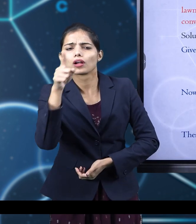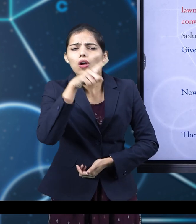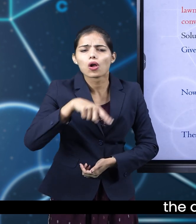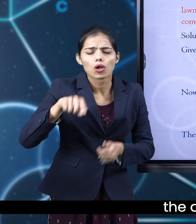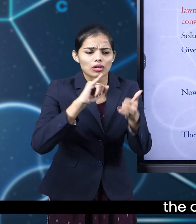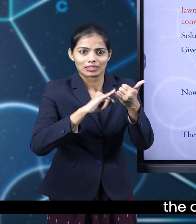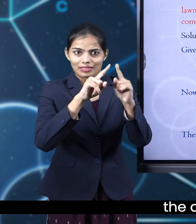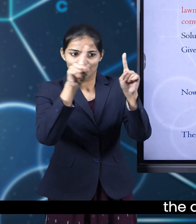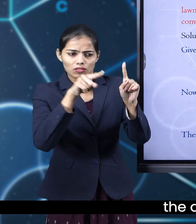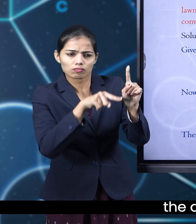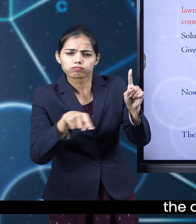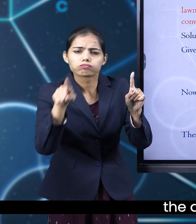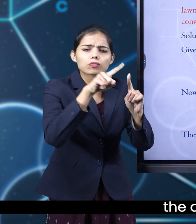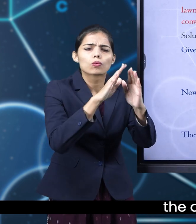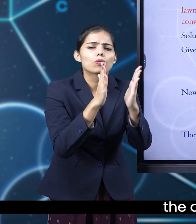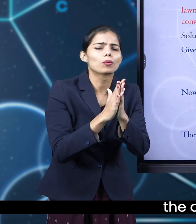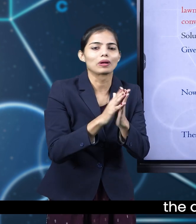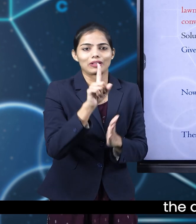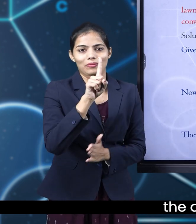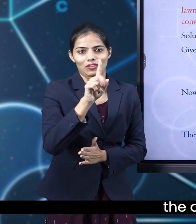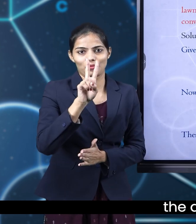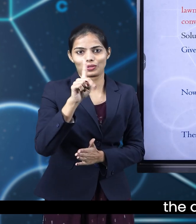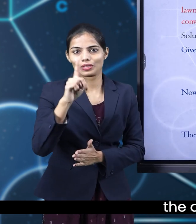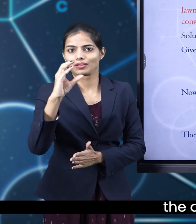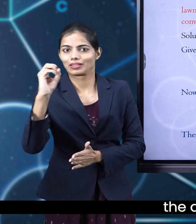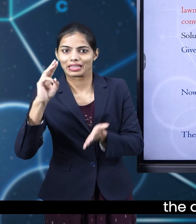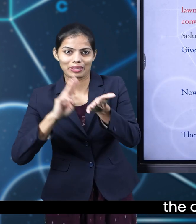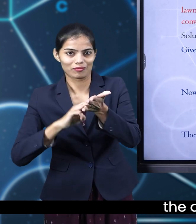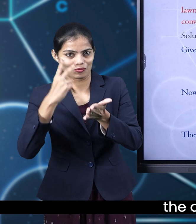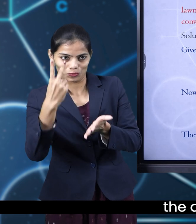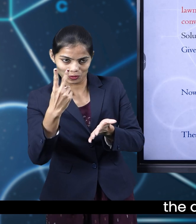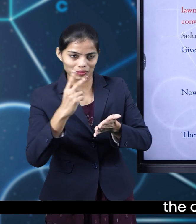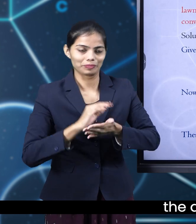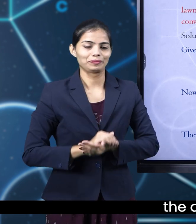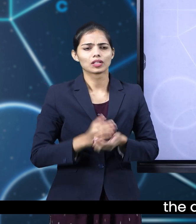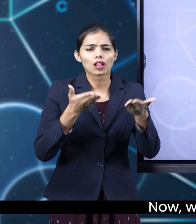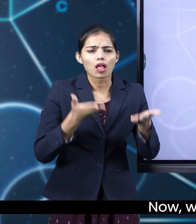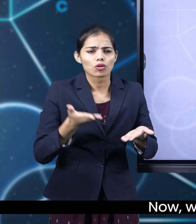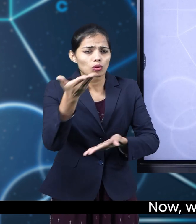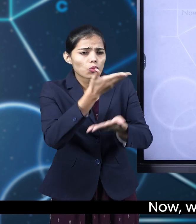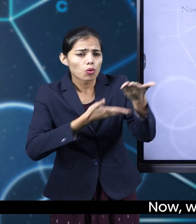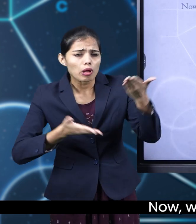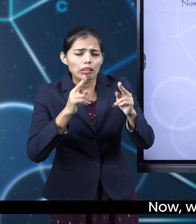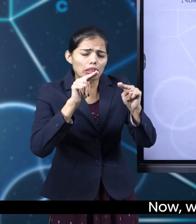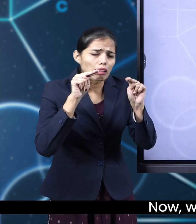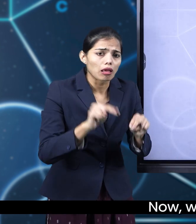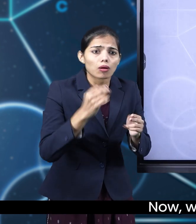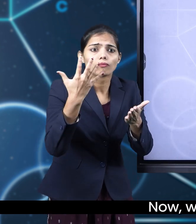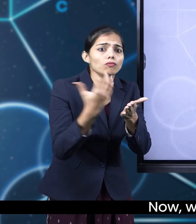Therefore, the area of a square field is equal to 12,100 meters square. Now, we need to find the